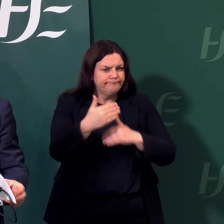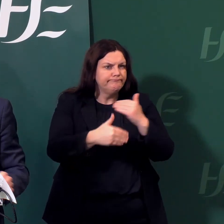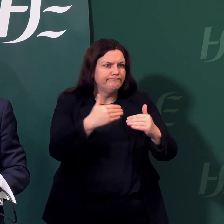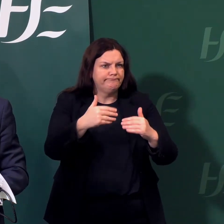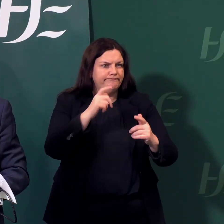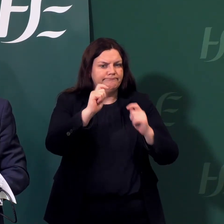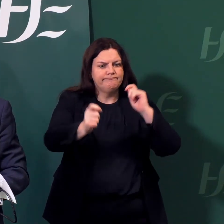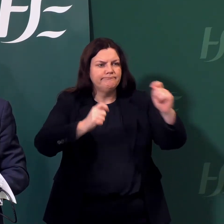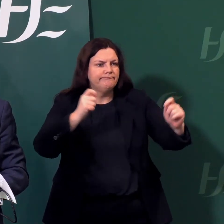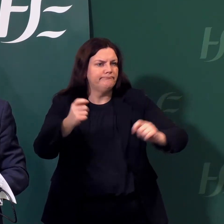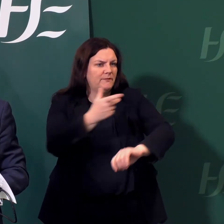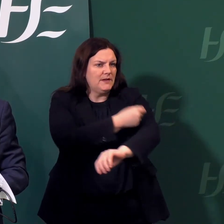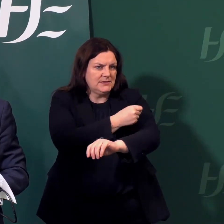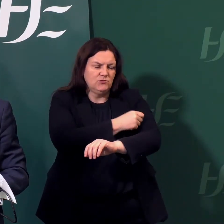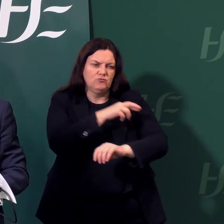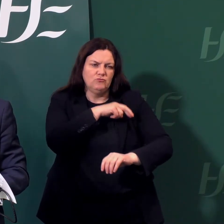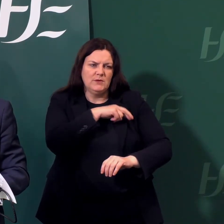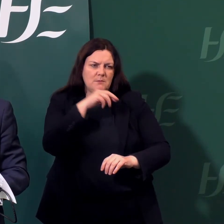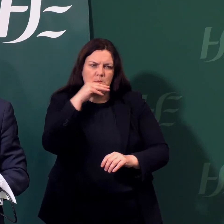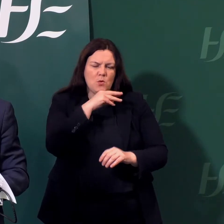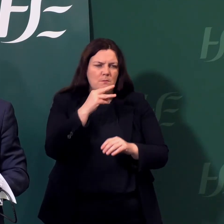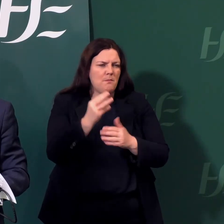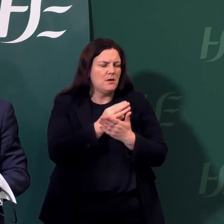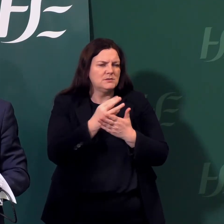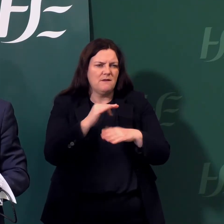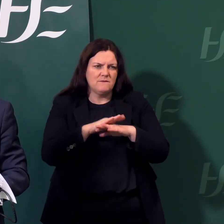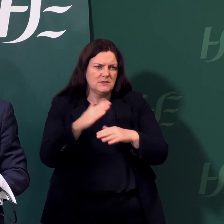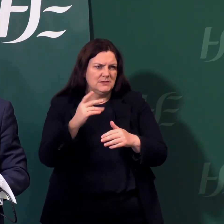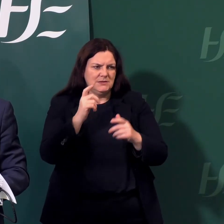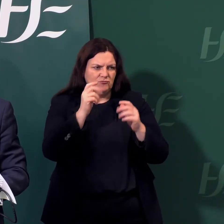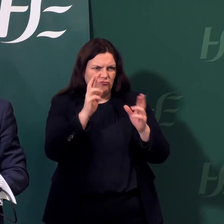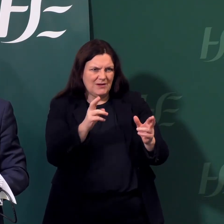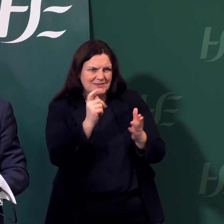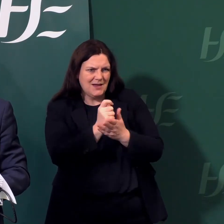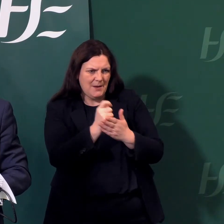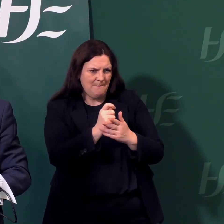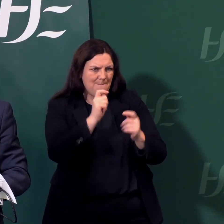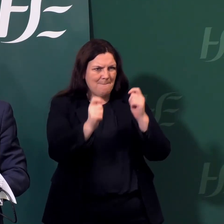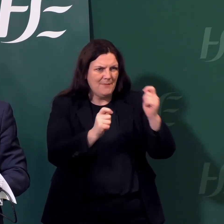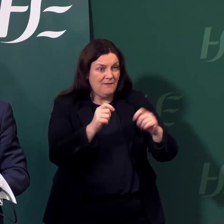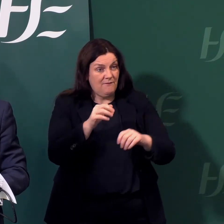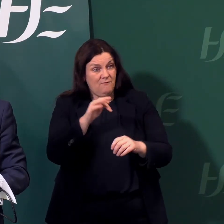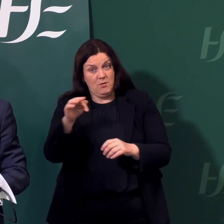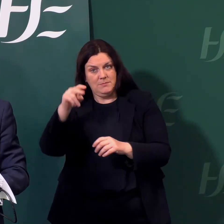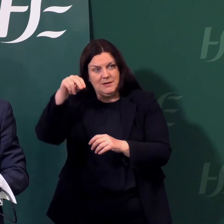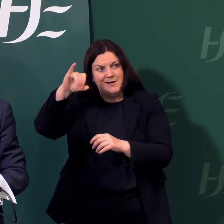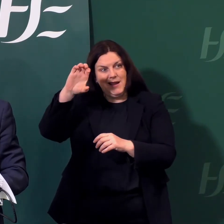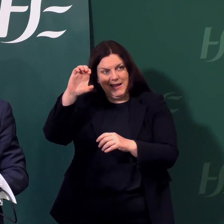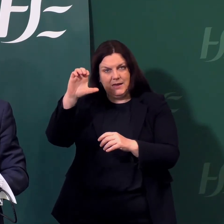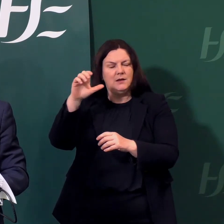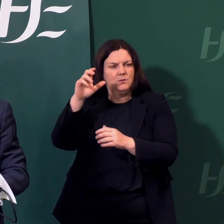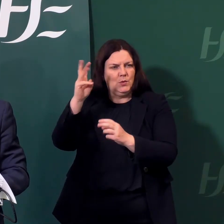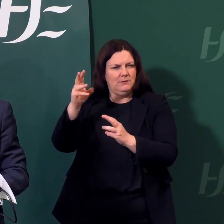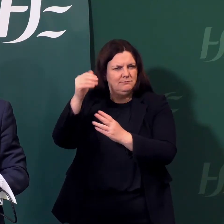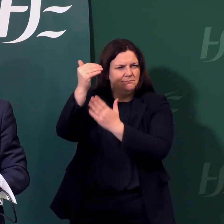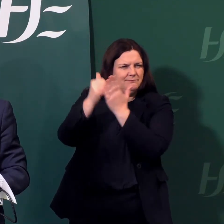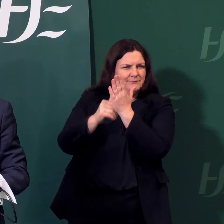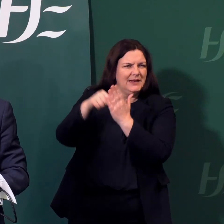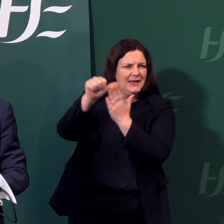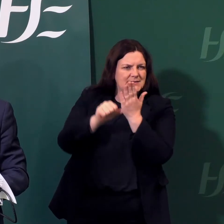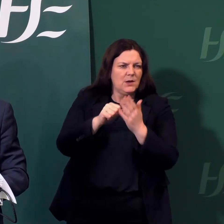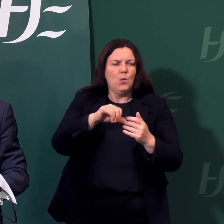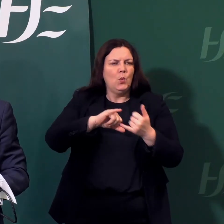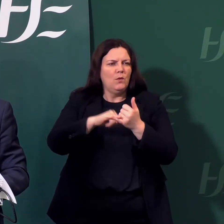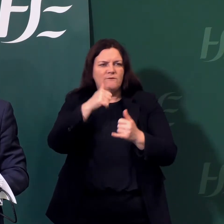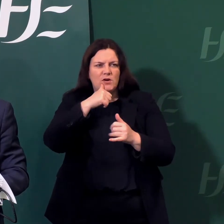the timing and prioritisation of the various groups as set out by NIAC, but also in terms of the eligibility criteria for the